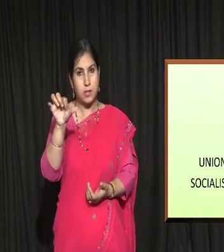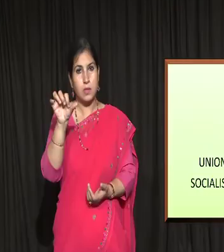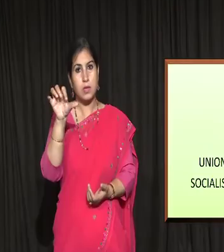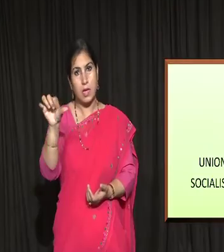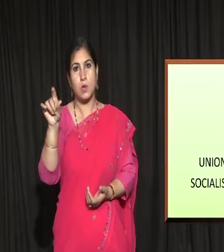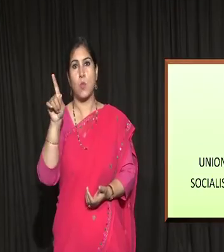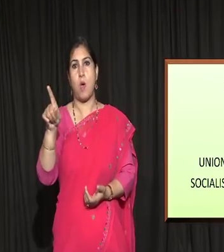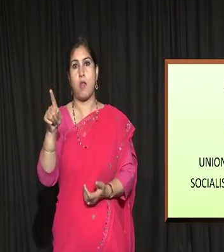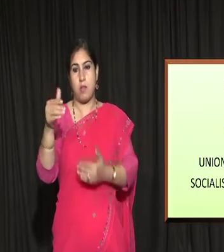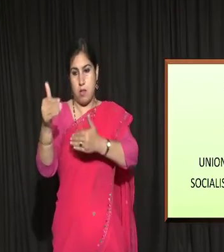1991.